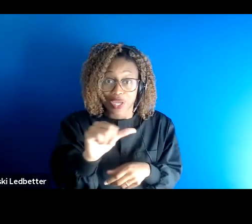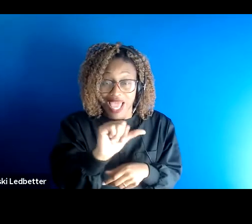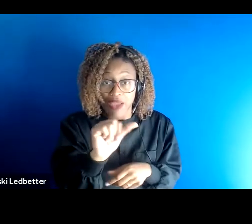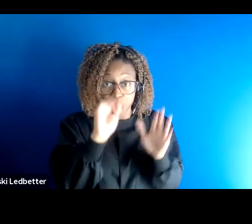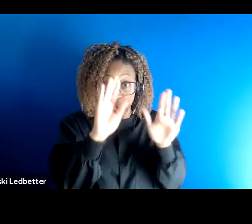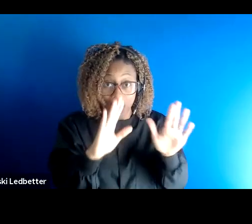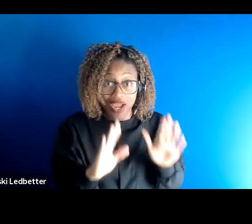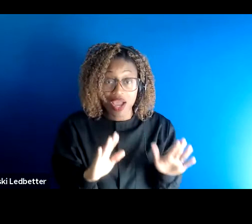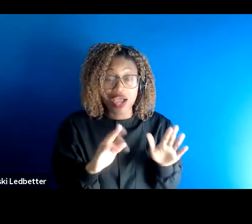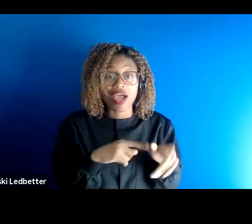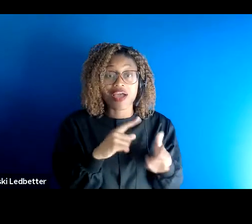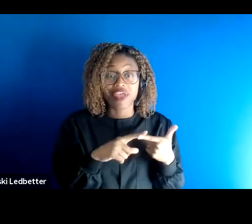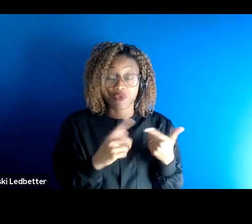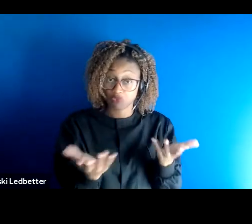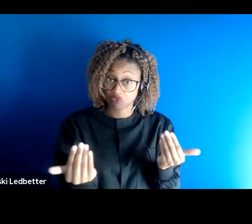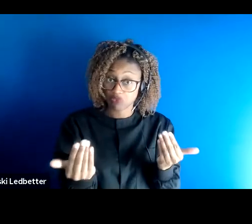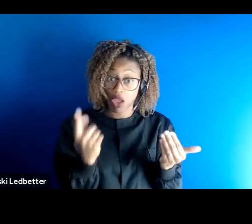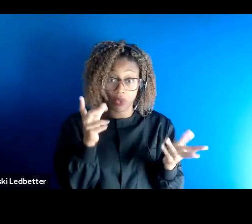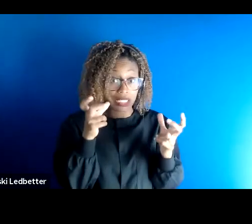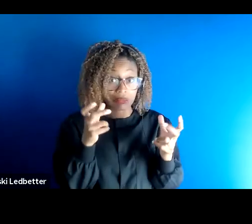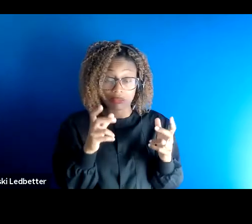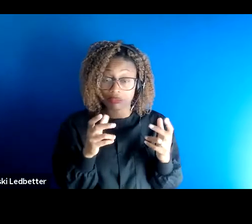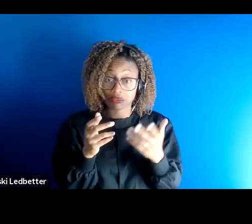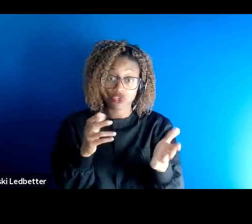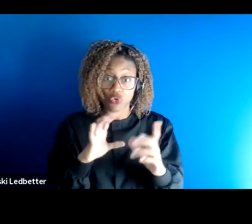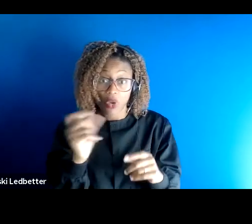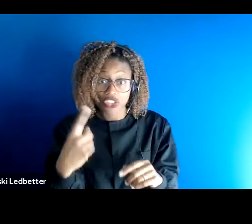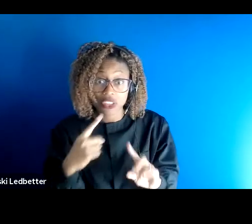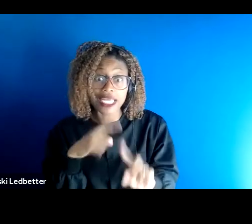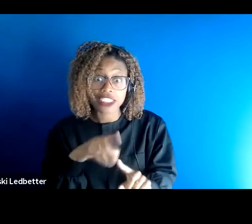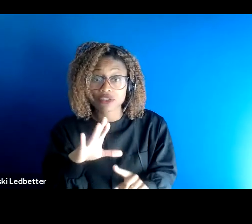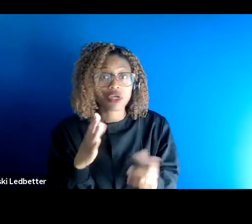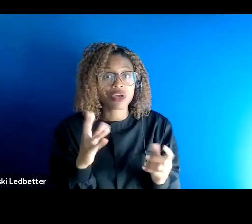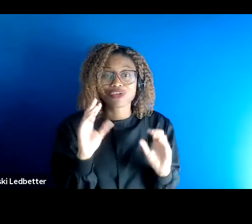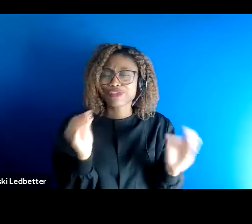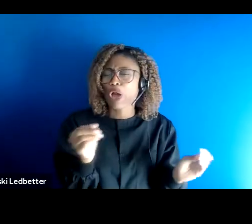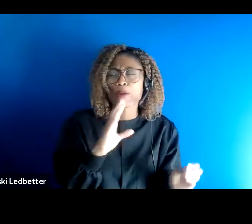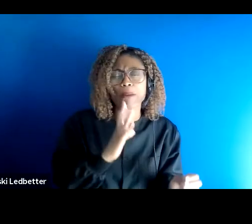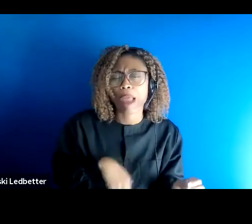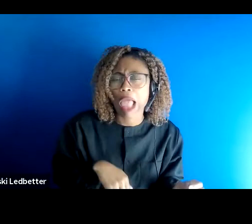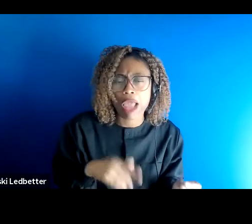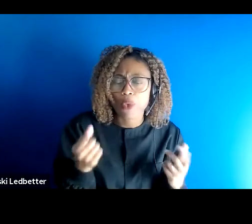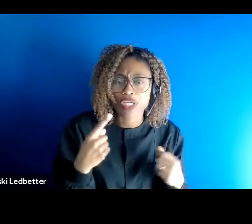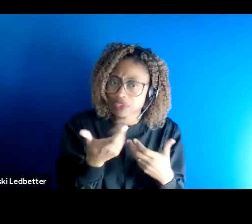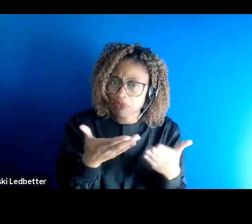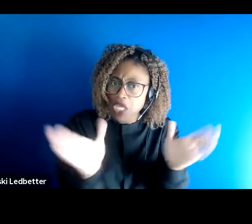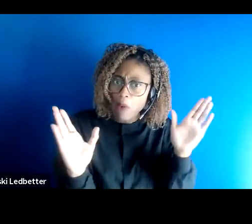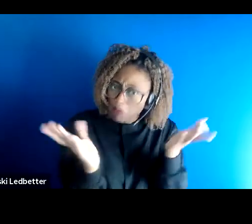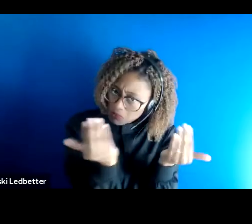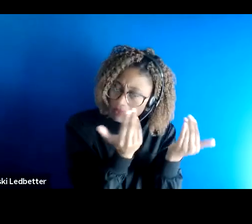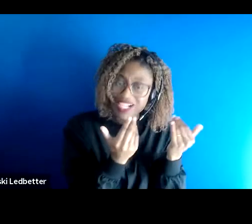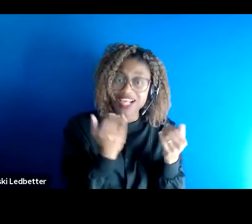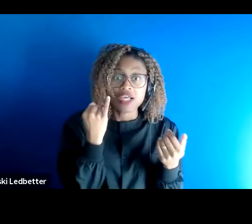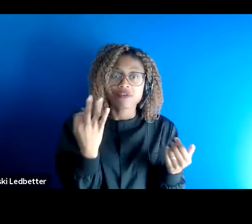could talk about it. I would love to answer any questions that you have, no bad questions. Or if there's anything